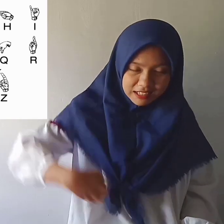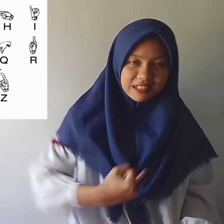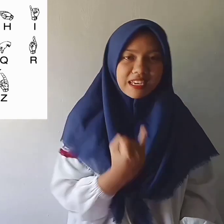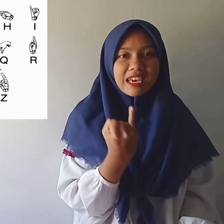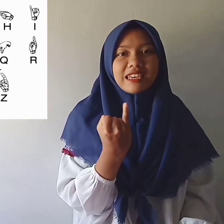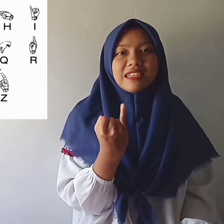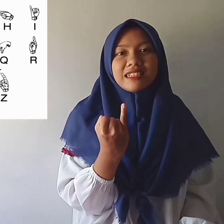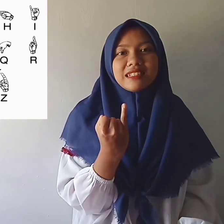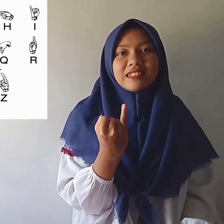J,